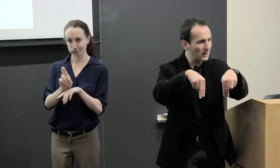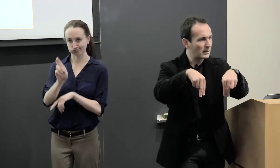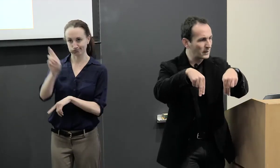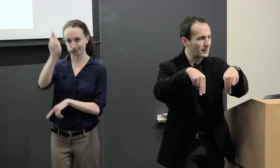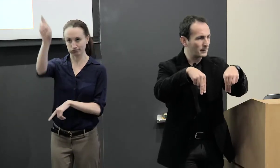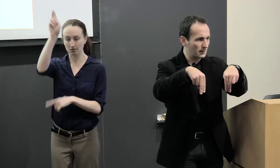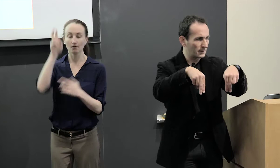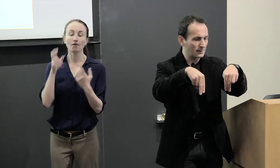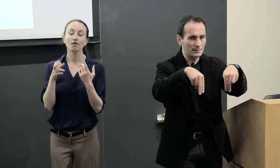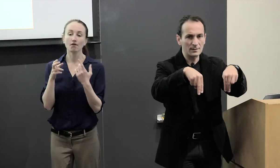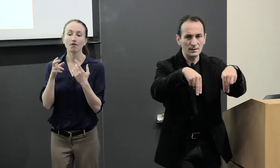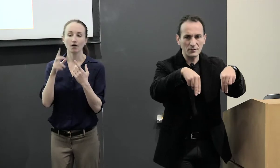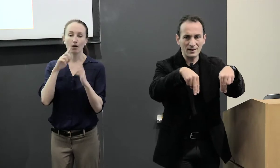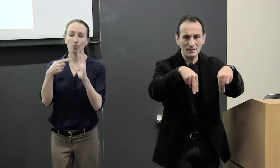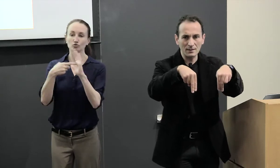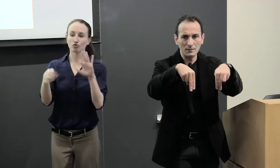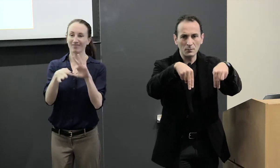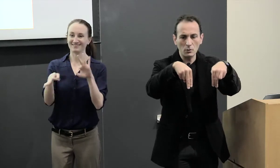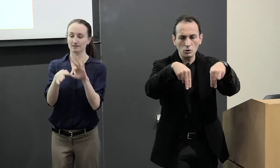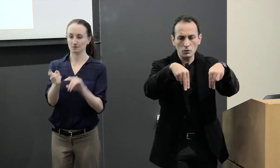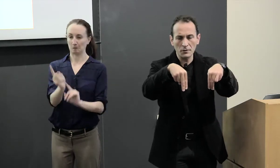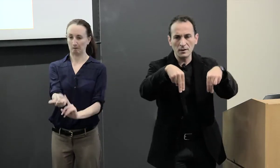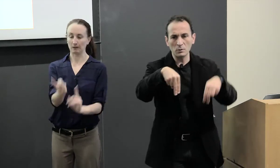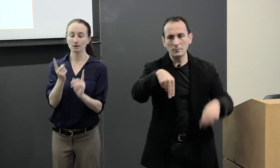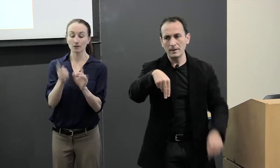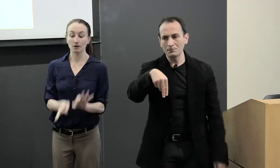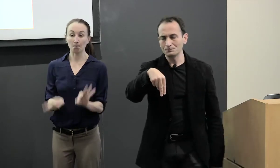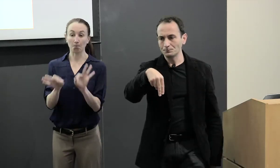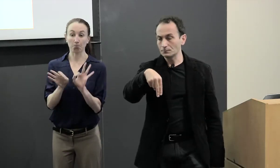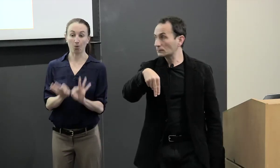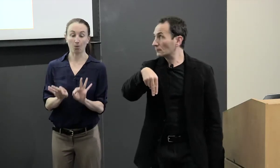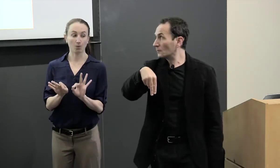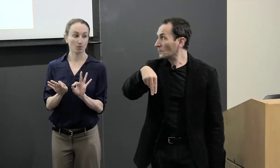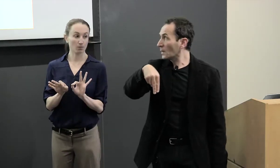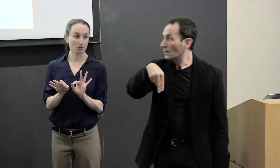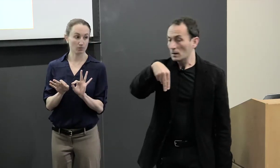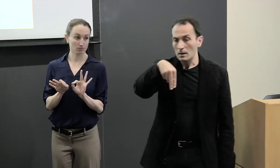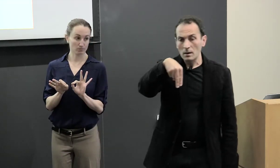will show the LFS sentence in a second, but the crucial thing will be